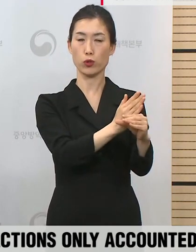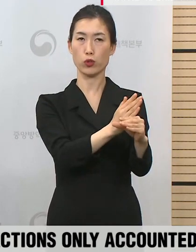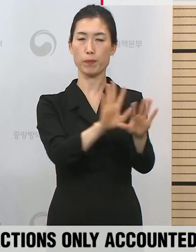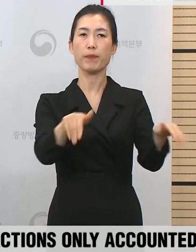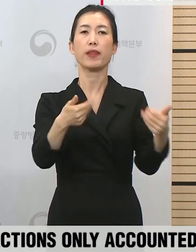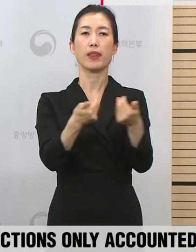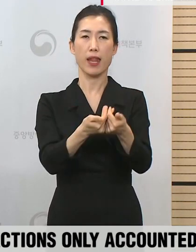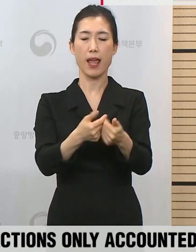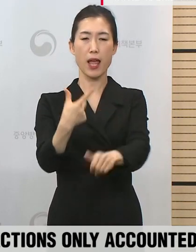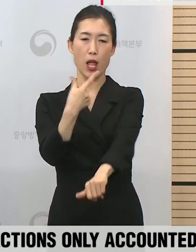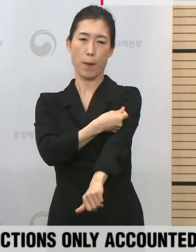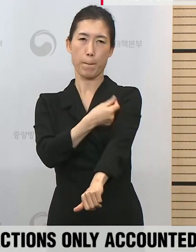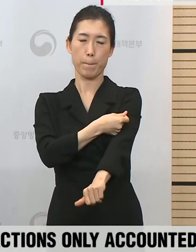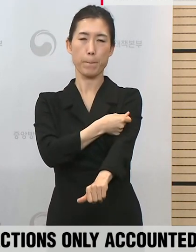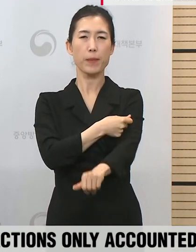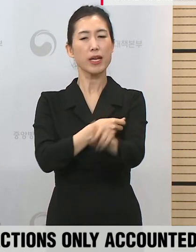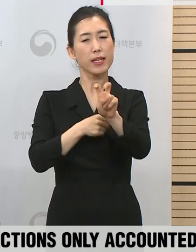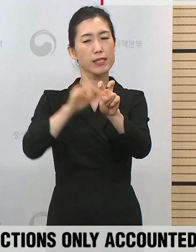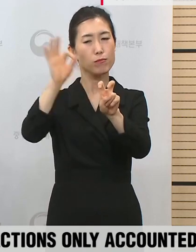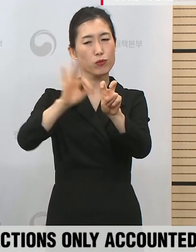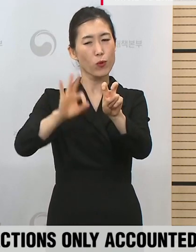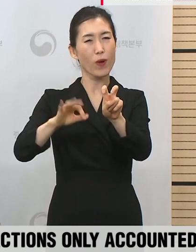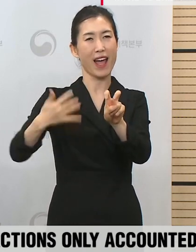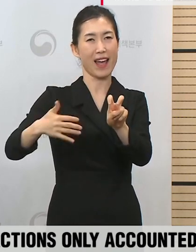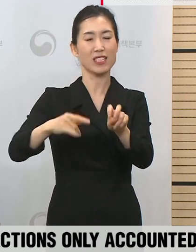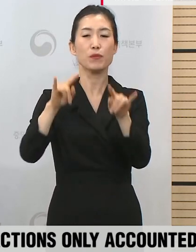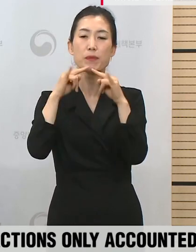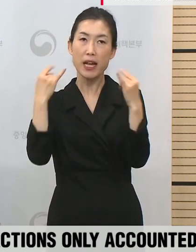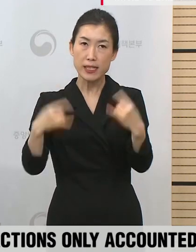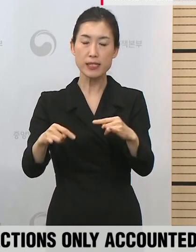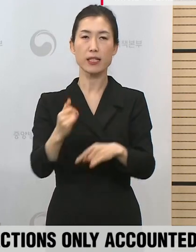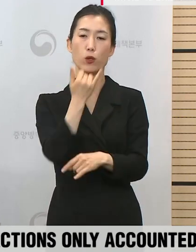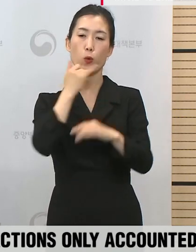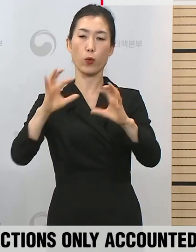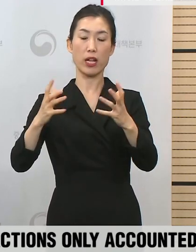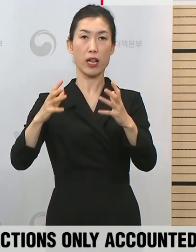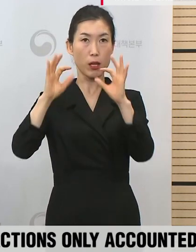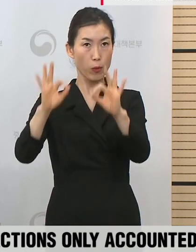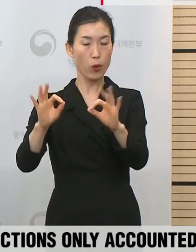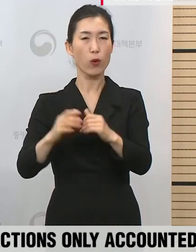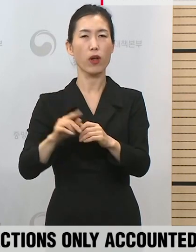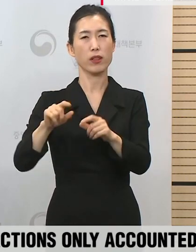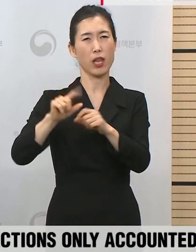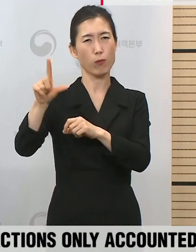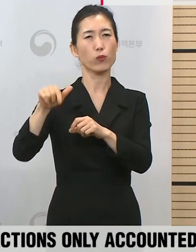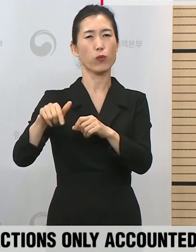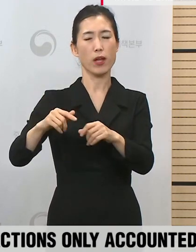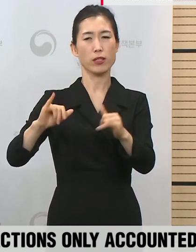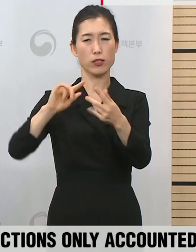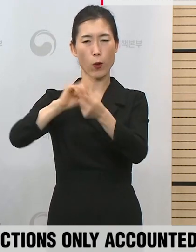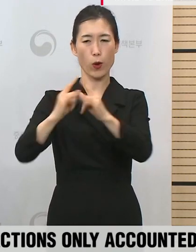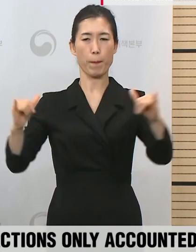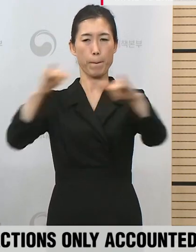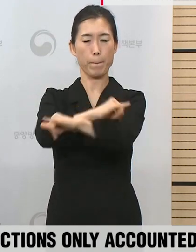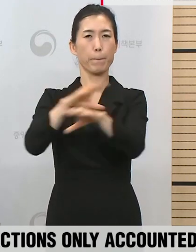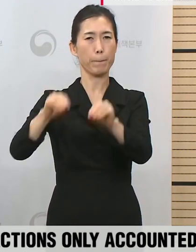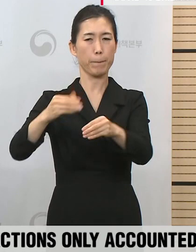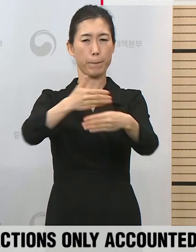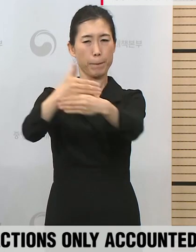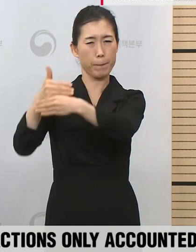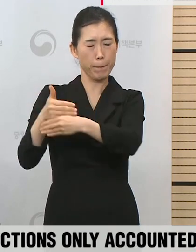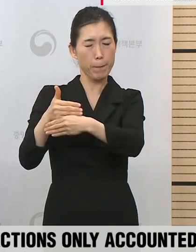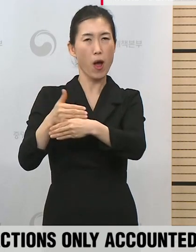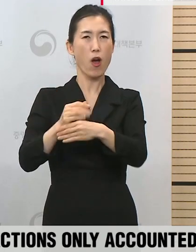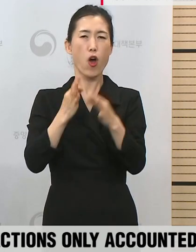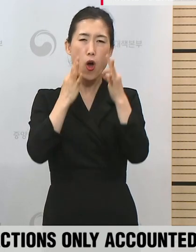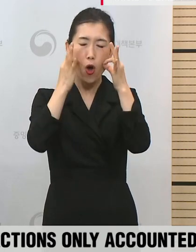rate. And in UK and US, which also has a very high vaccination rate at about 40% range, they are also